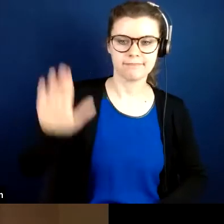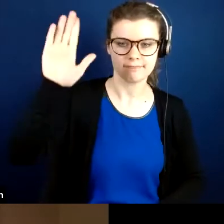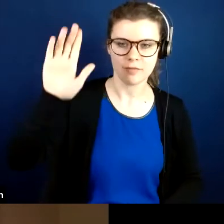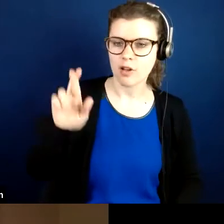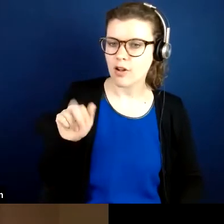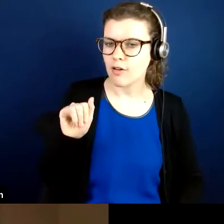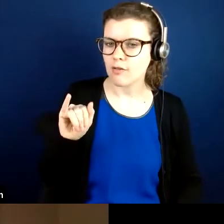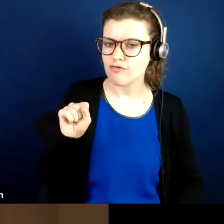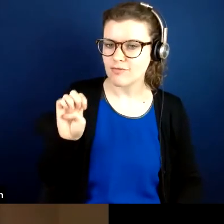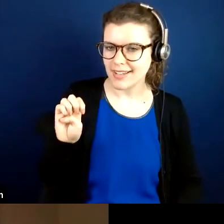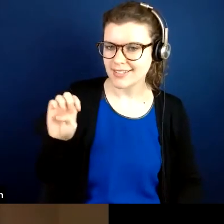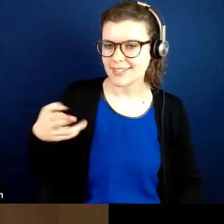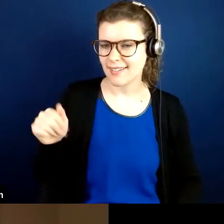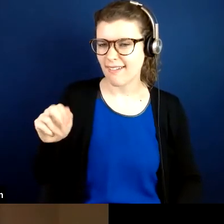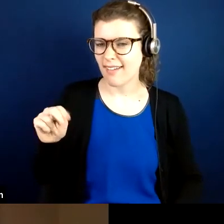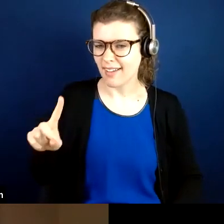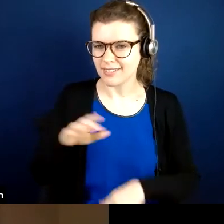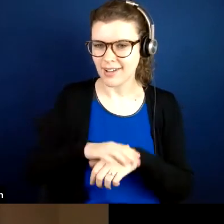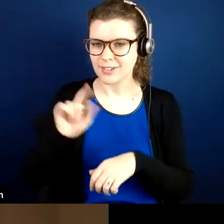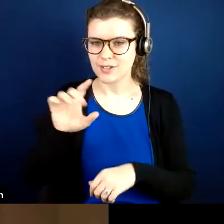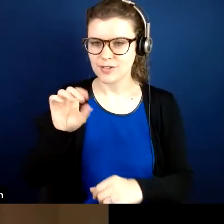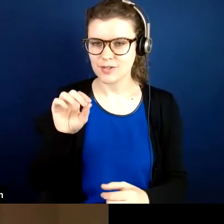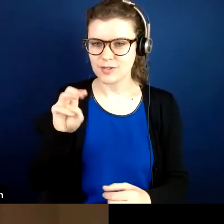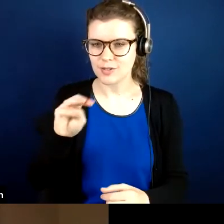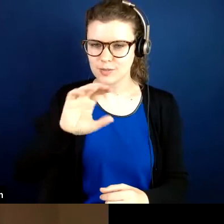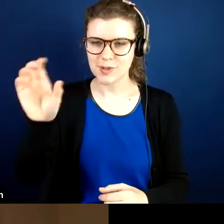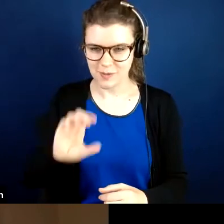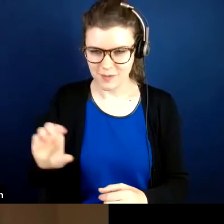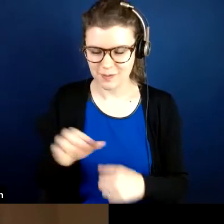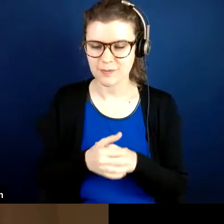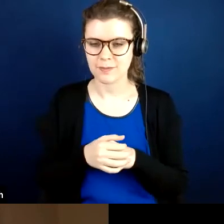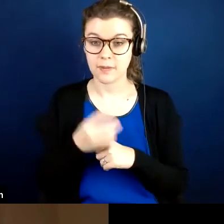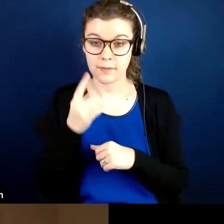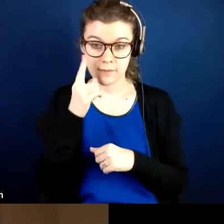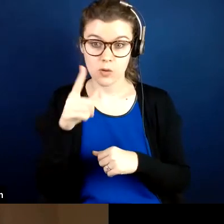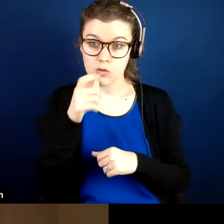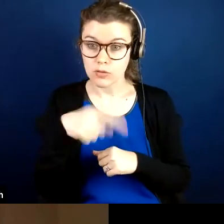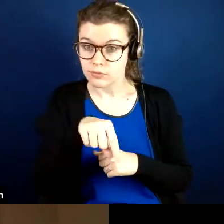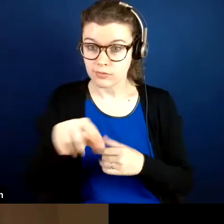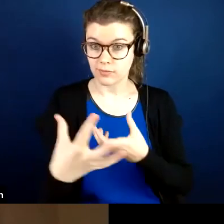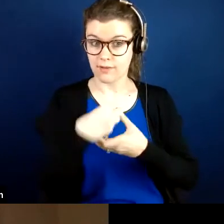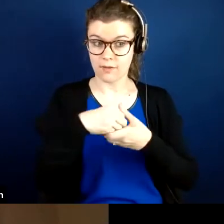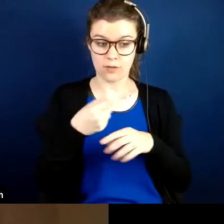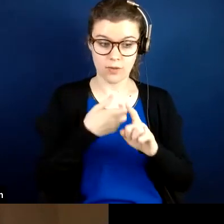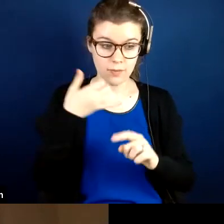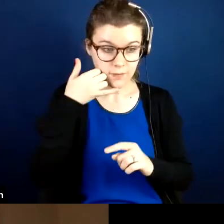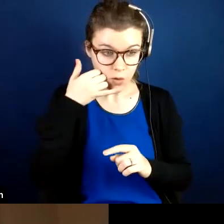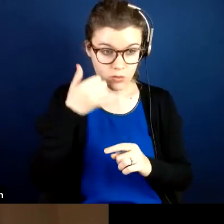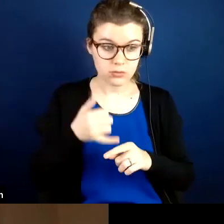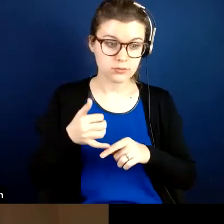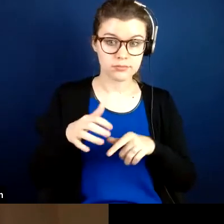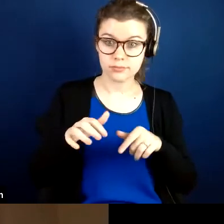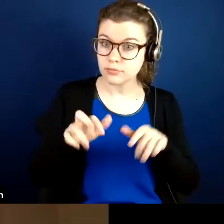to know if you have a question. For those of you on the phone today or using keystrokes, we ask that